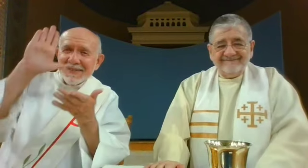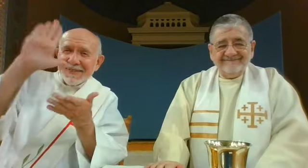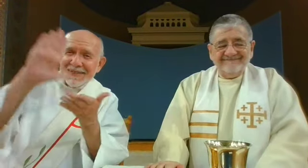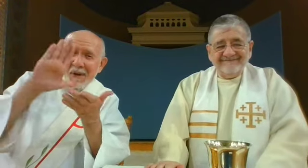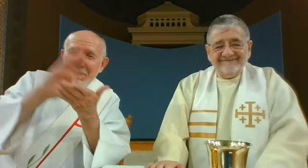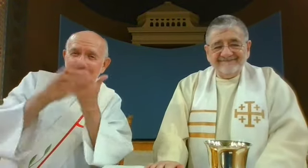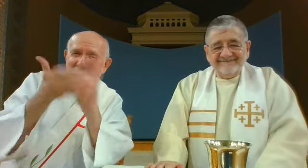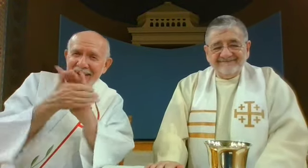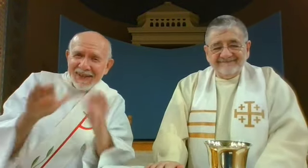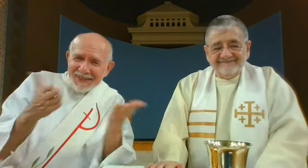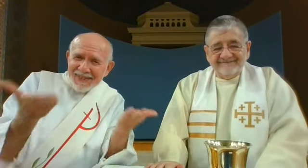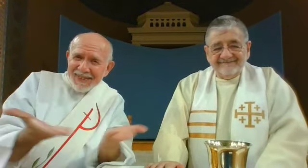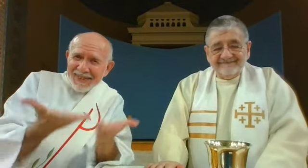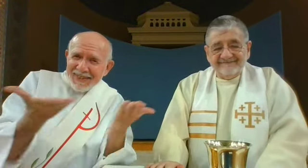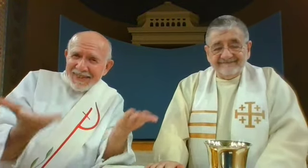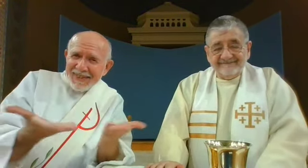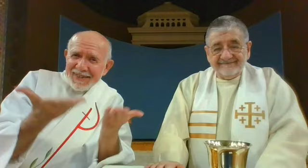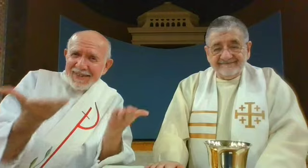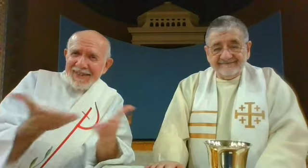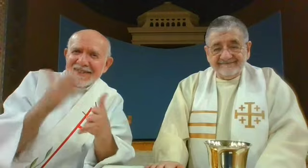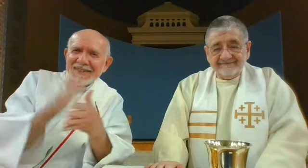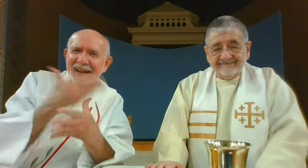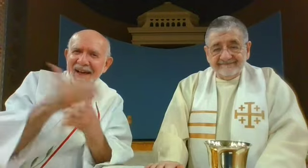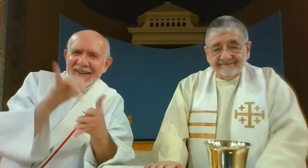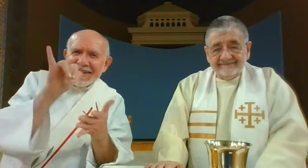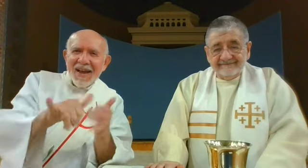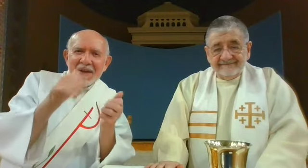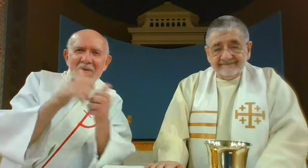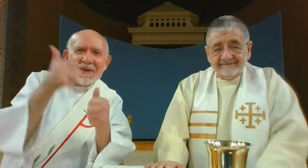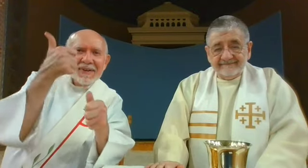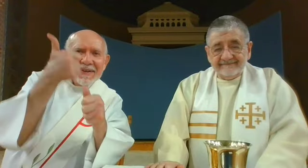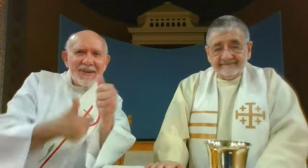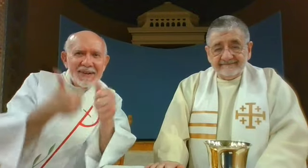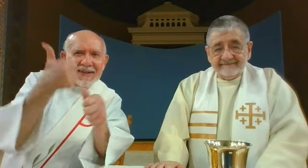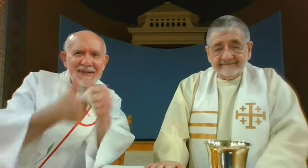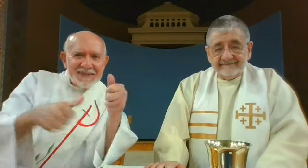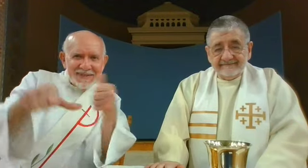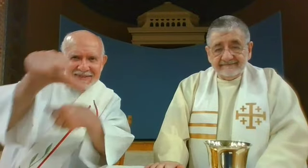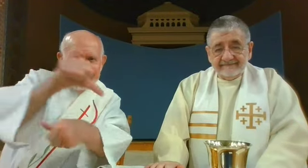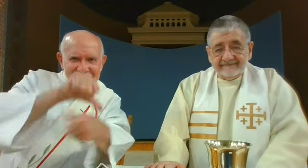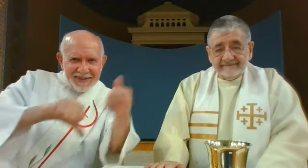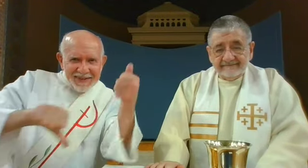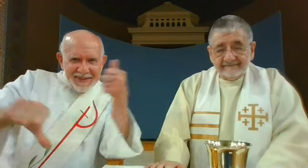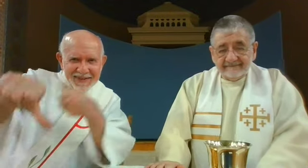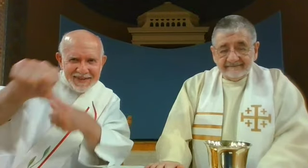Christ's peace is here. Share that peace with those around you.